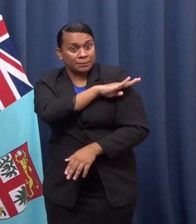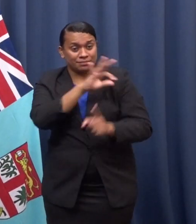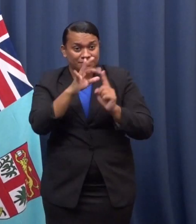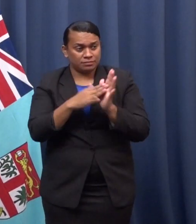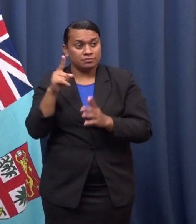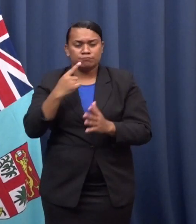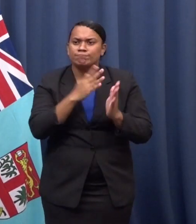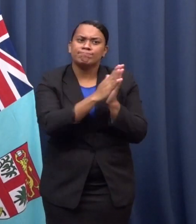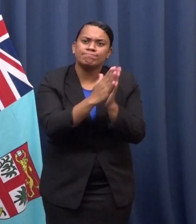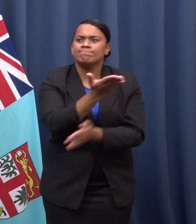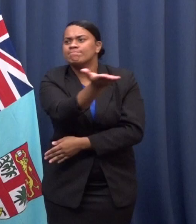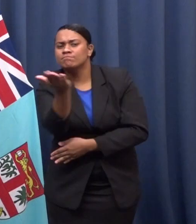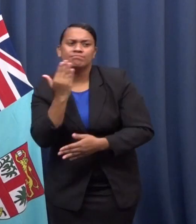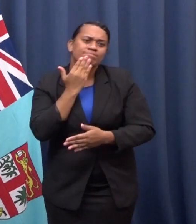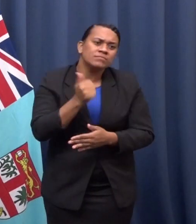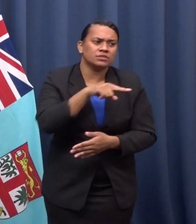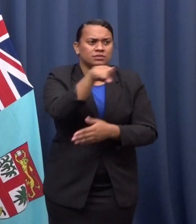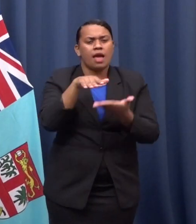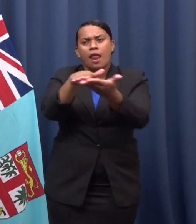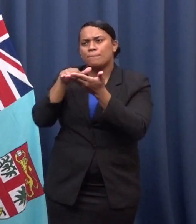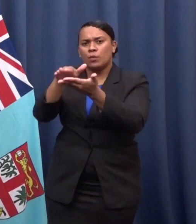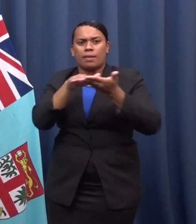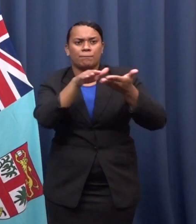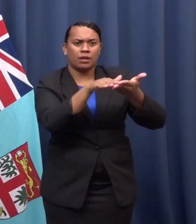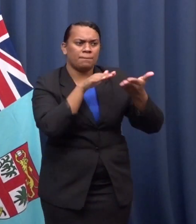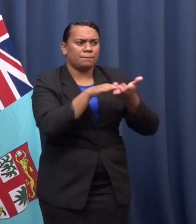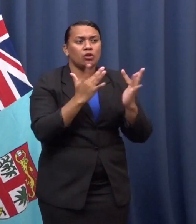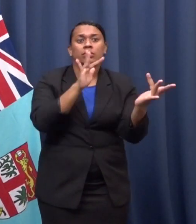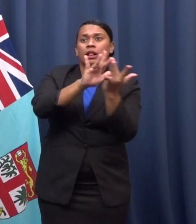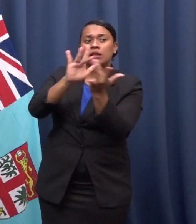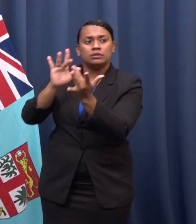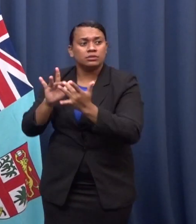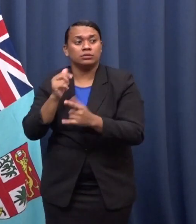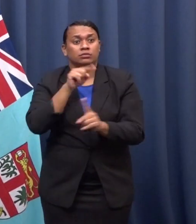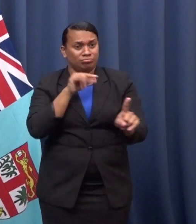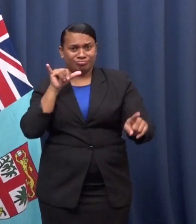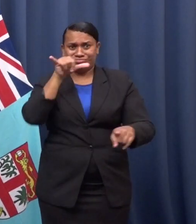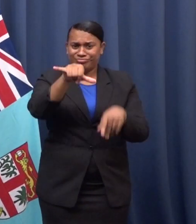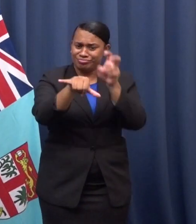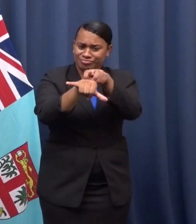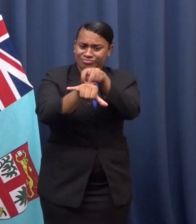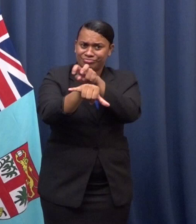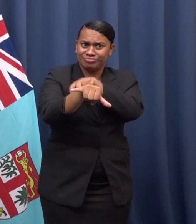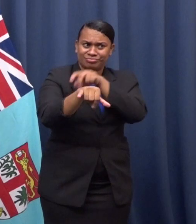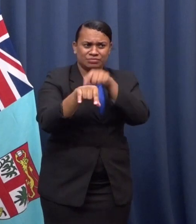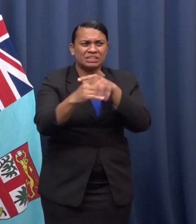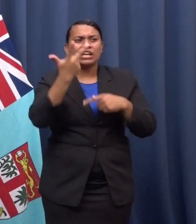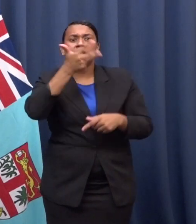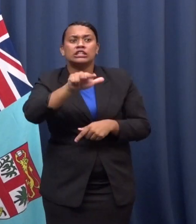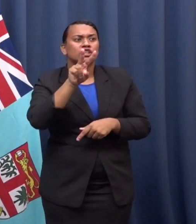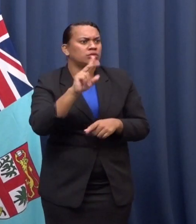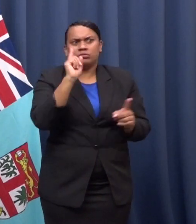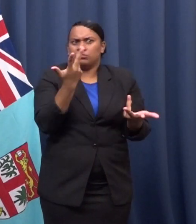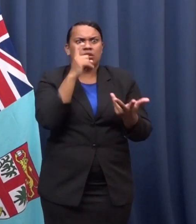help in contacting flight passengers. There are 82 of them that we have not been able to make contact with.